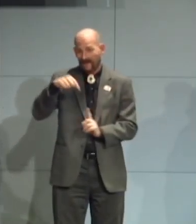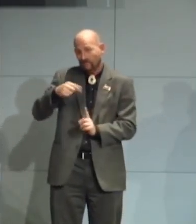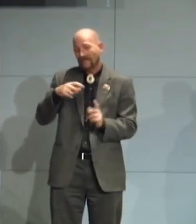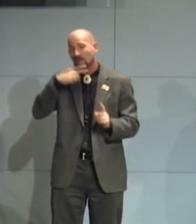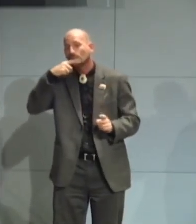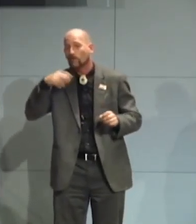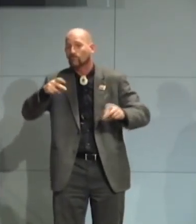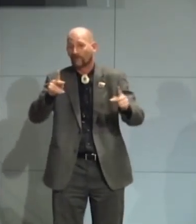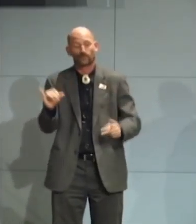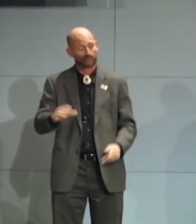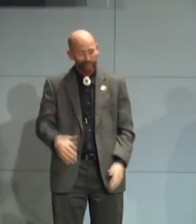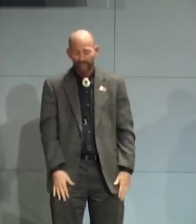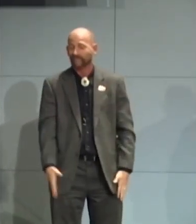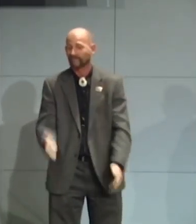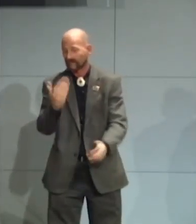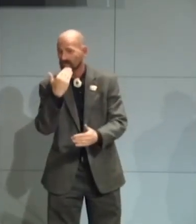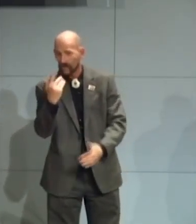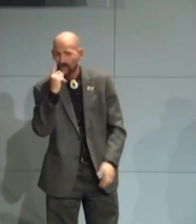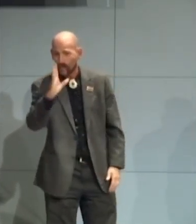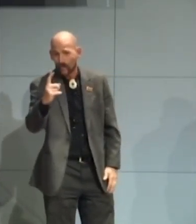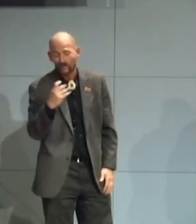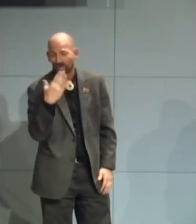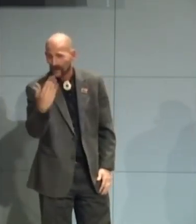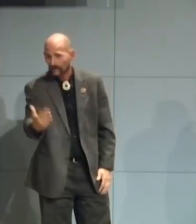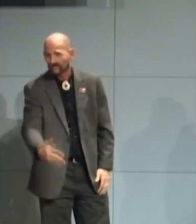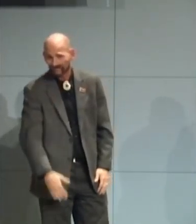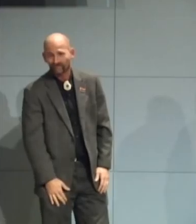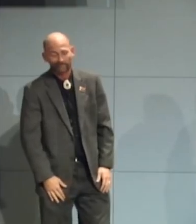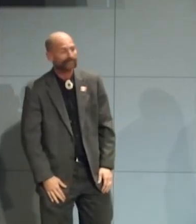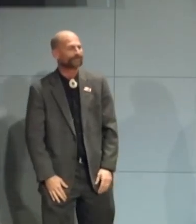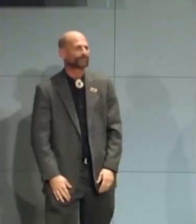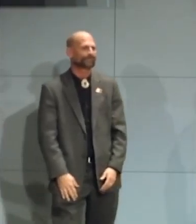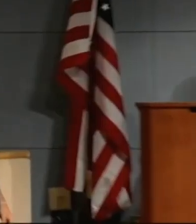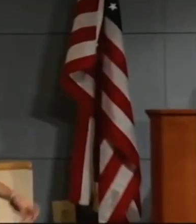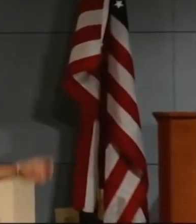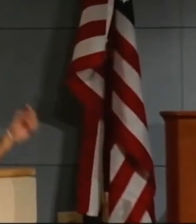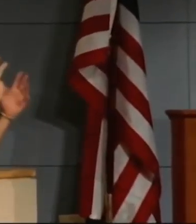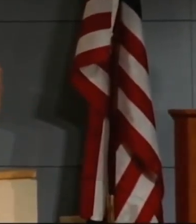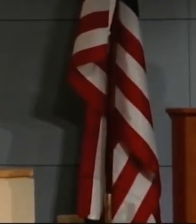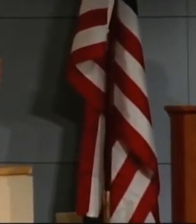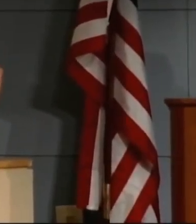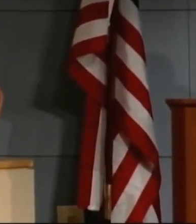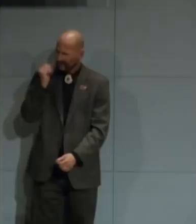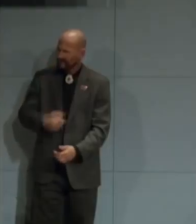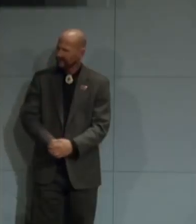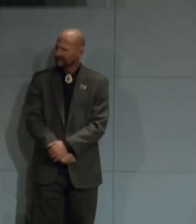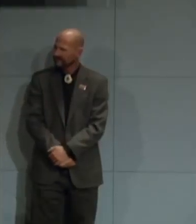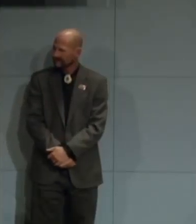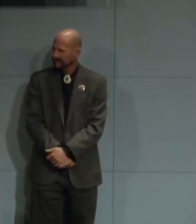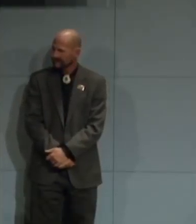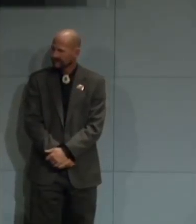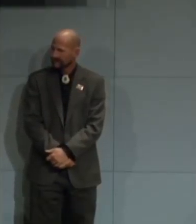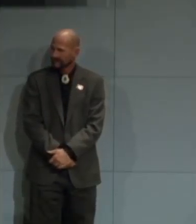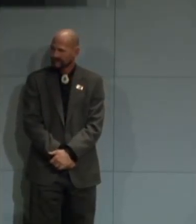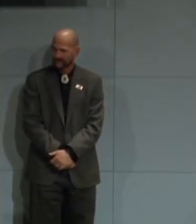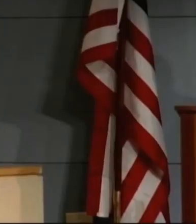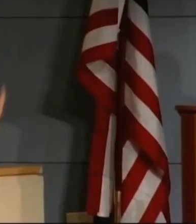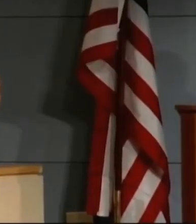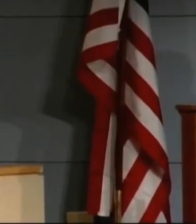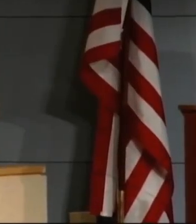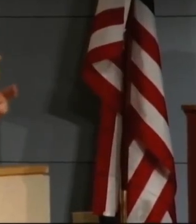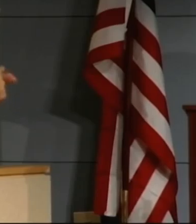it in our actions. We have to commit ourselves, not only in theory, but in practice, to the coming of equality in